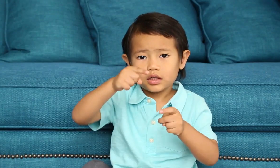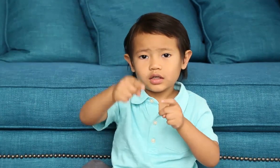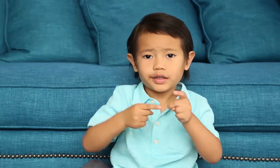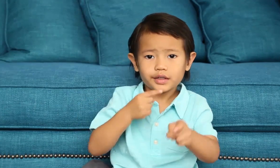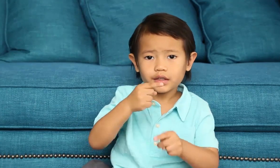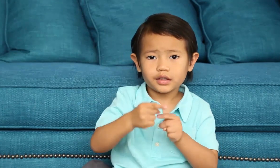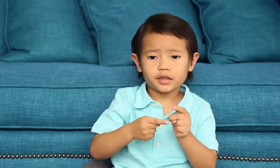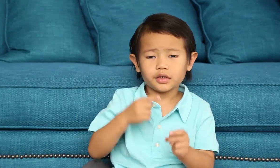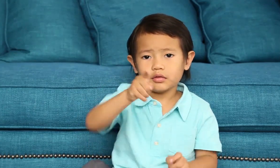Name sign, you?